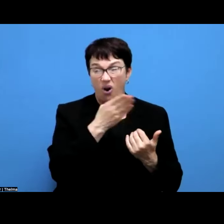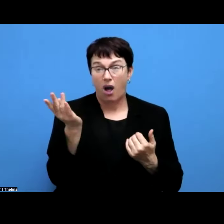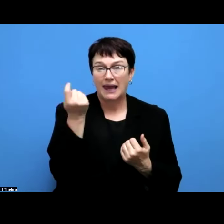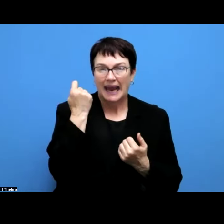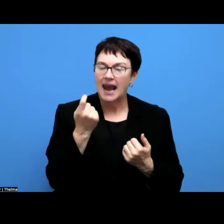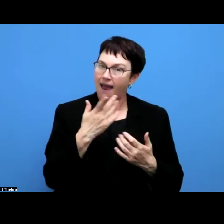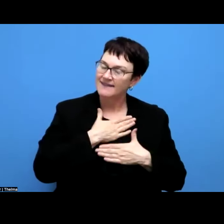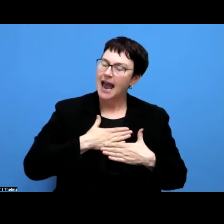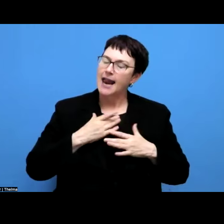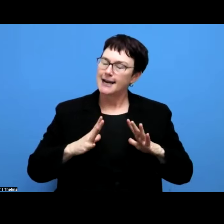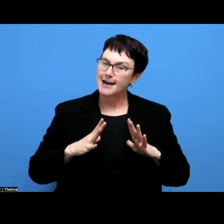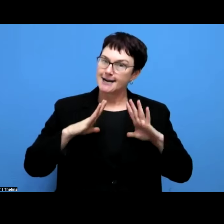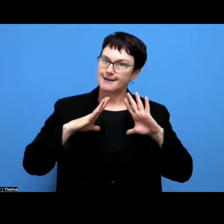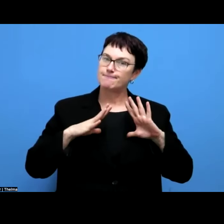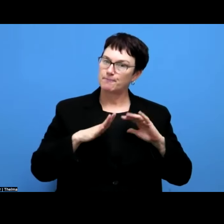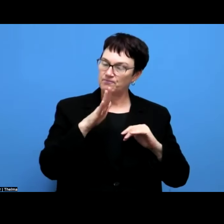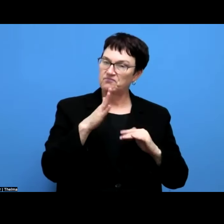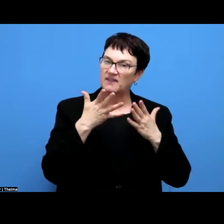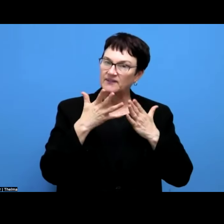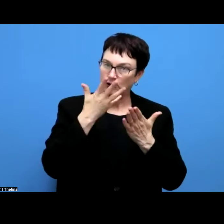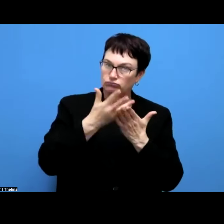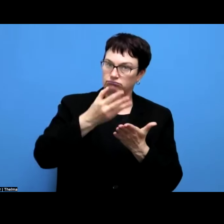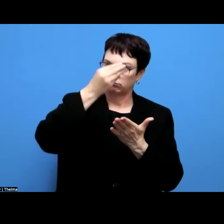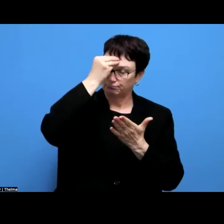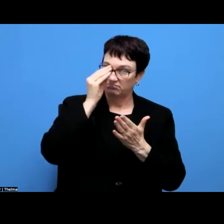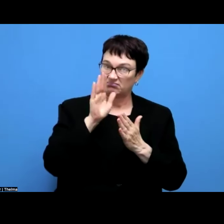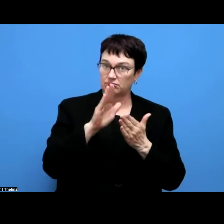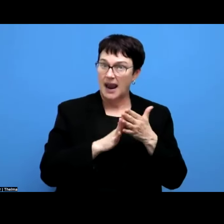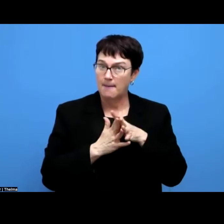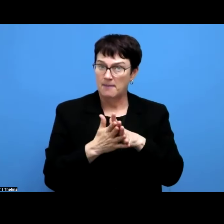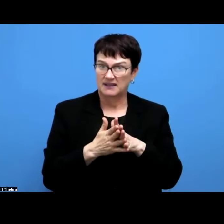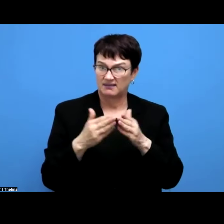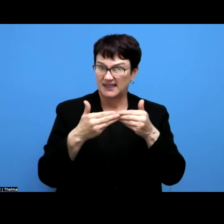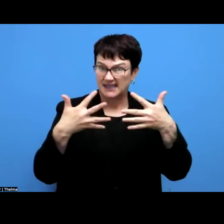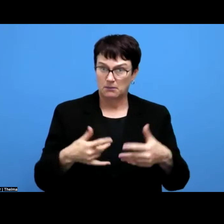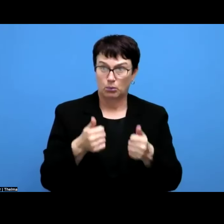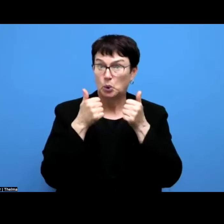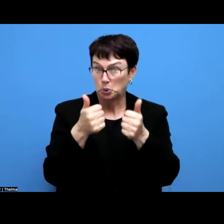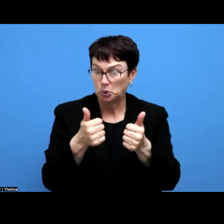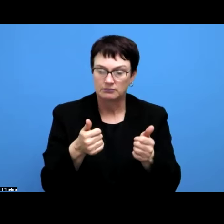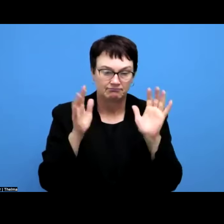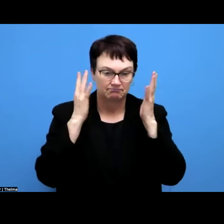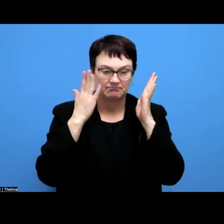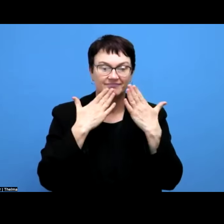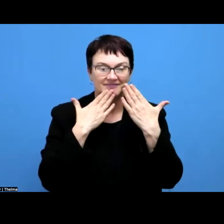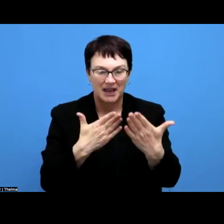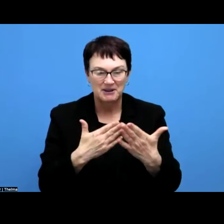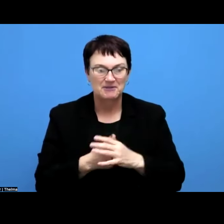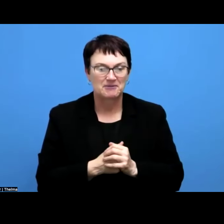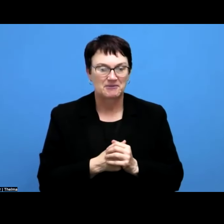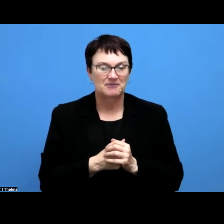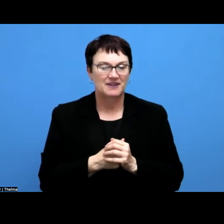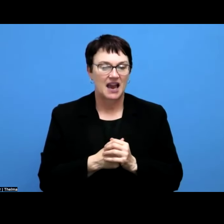take home with them as a good practice. I'm sure that you all have been eager about, thank you. You all have been very